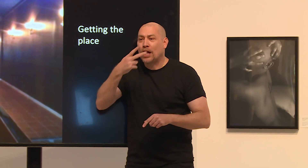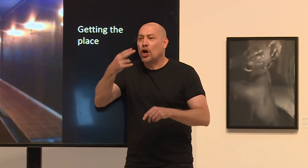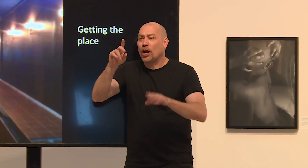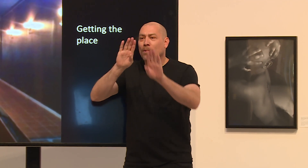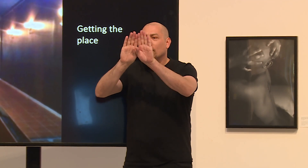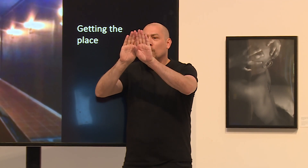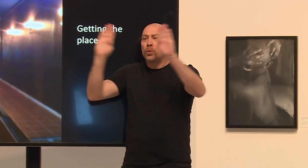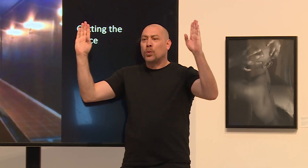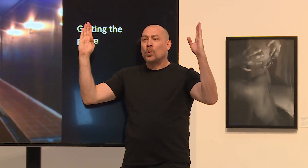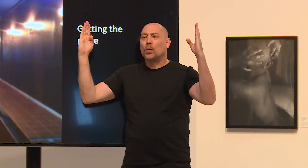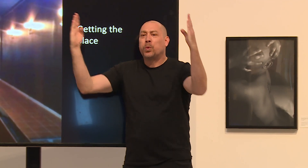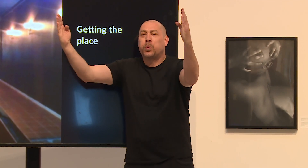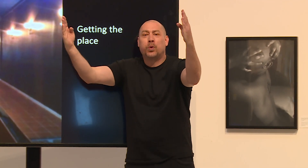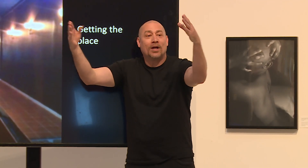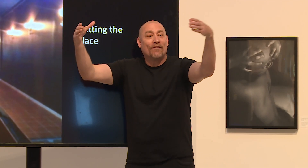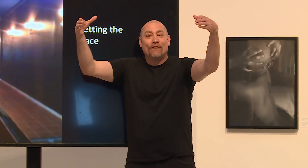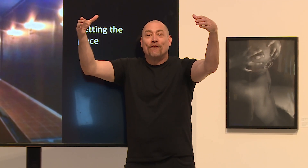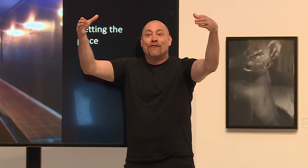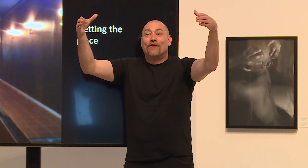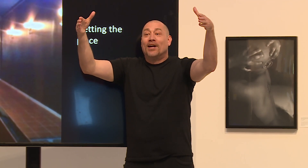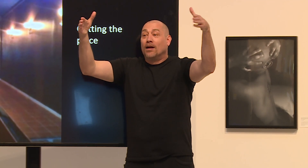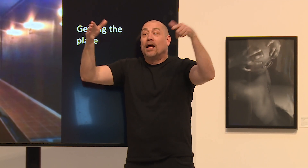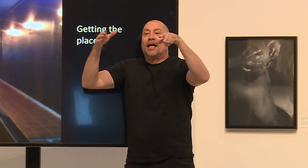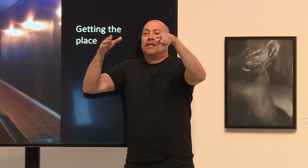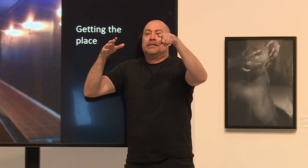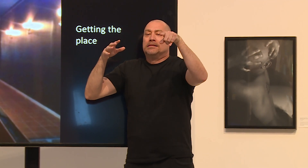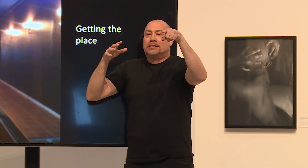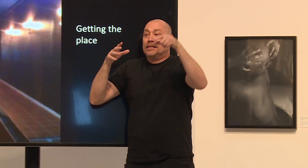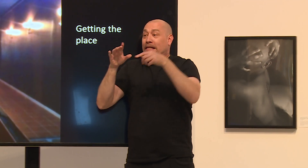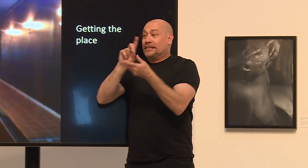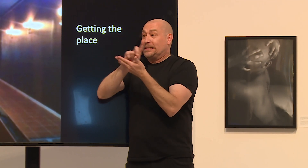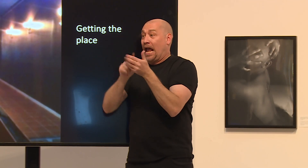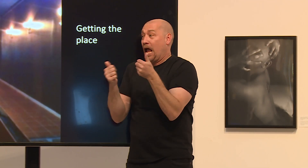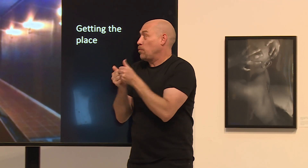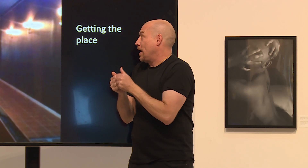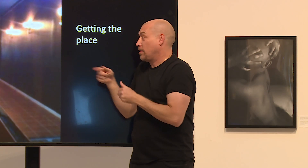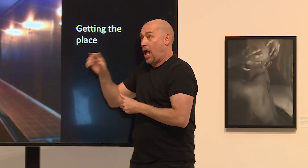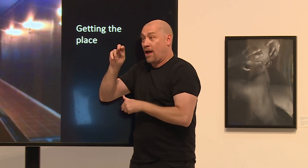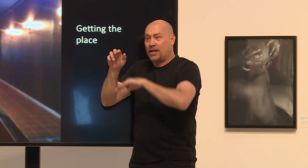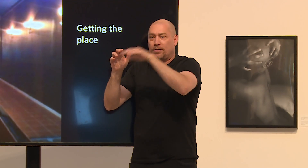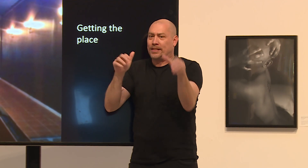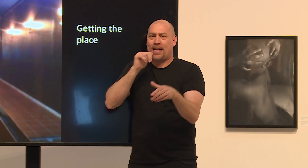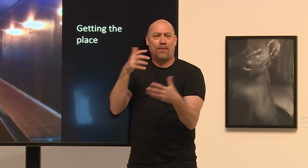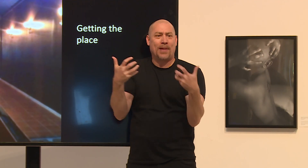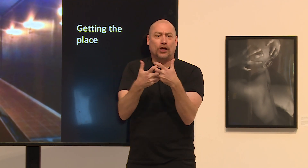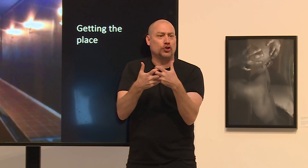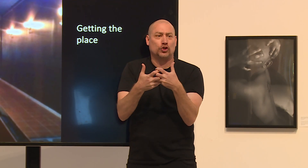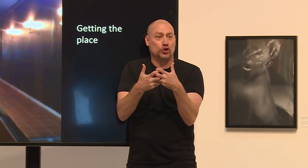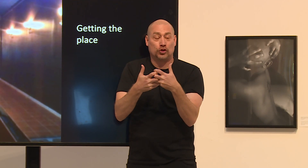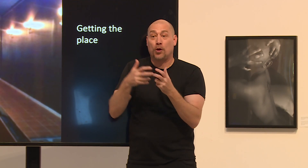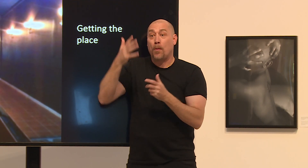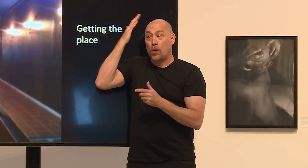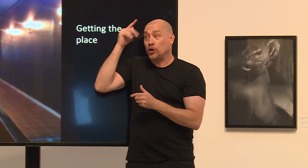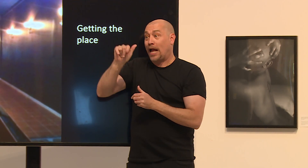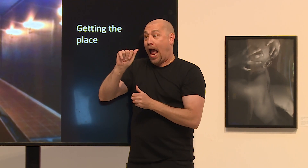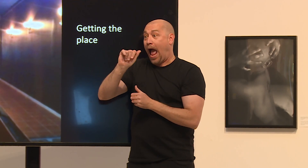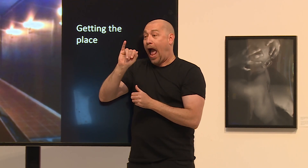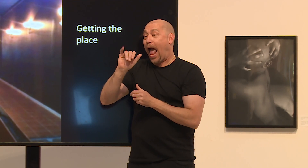Now, if you think about the hoods that most kitchen ovens have, that hood, of course, didn't fall